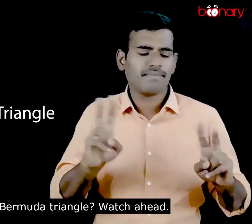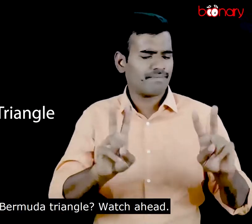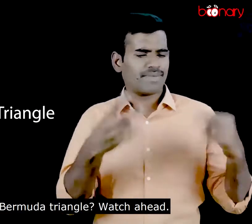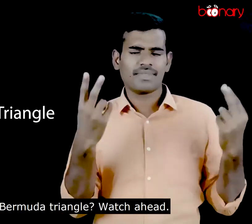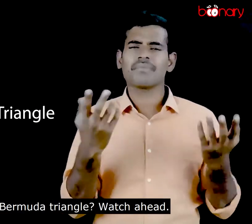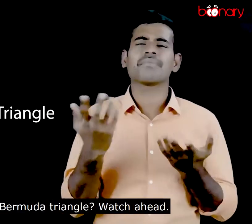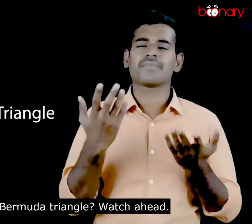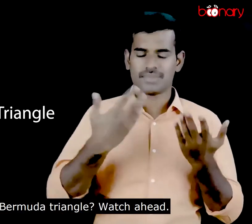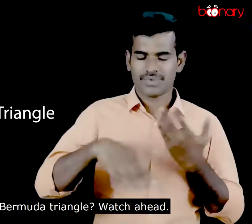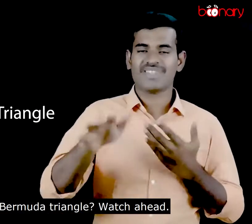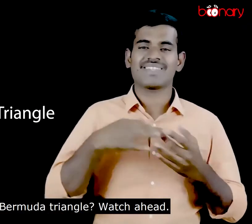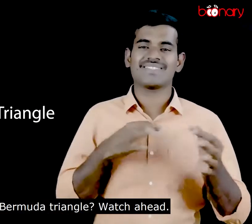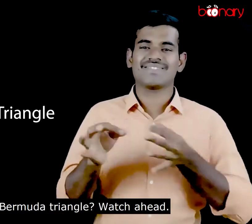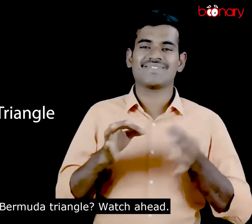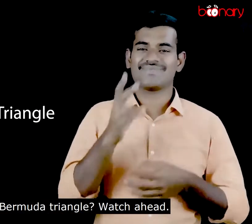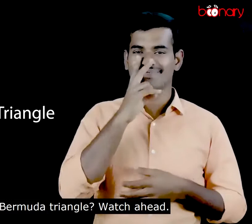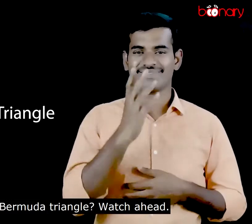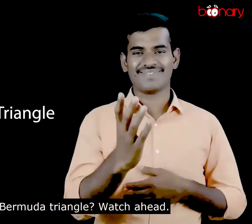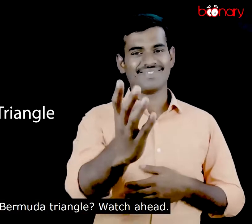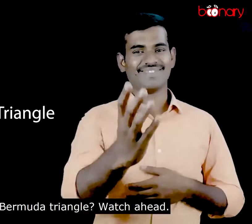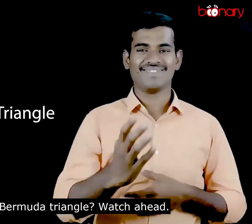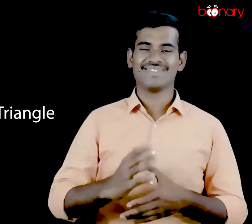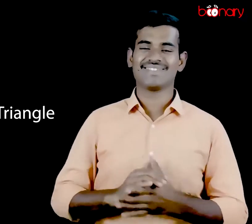What is the Bermuda Triangle? Watch ahead.